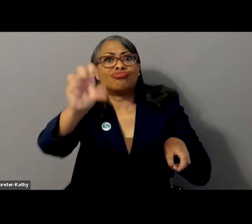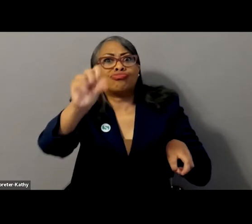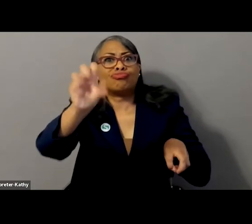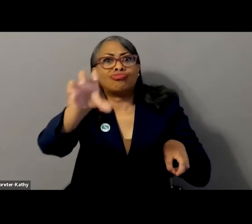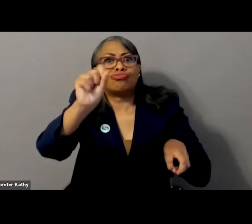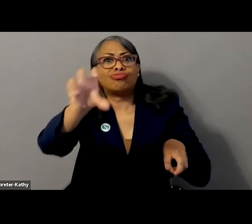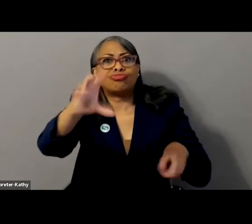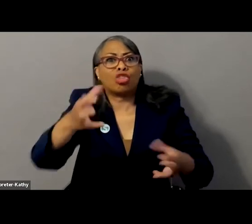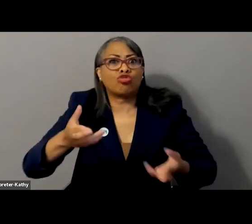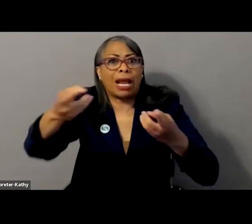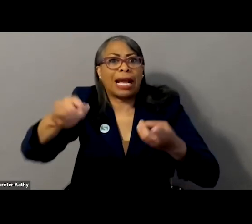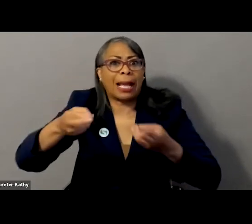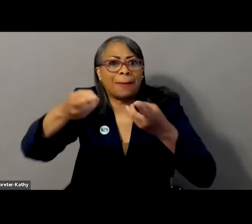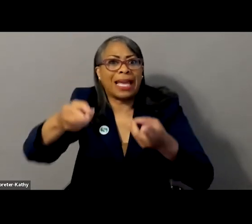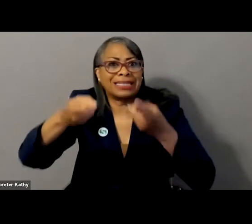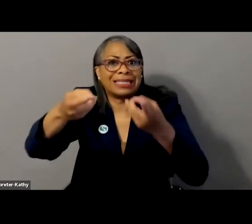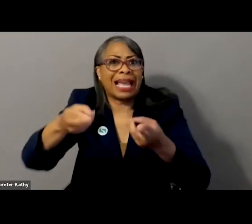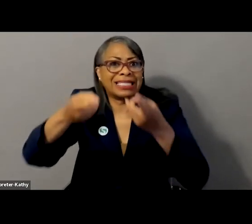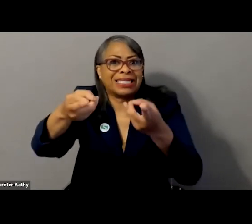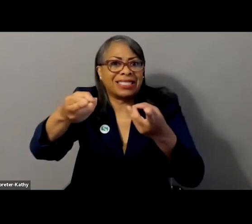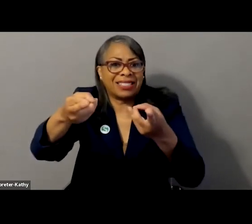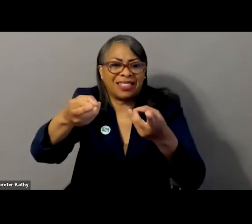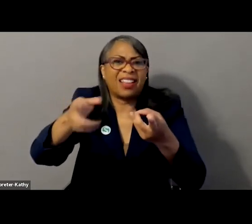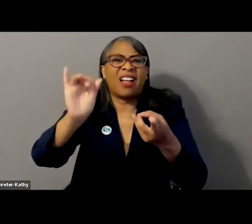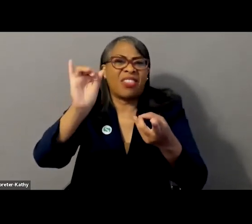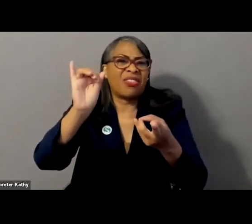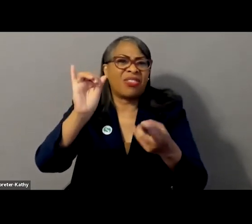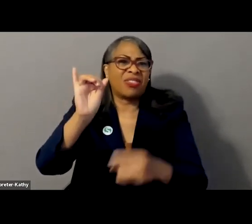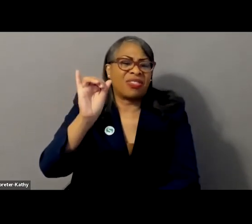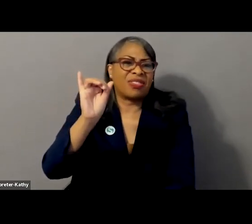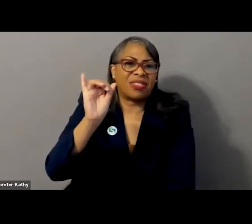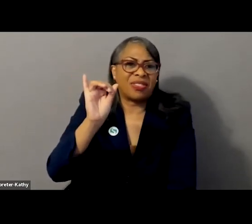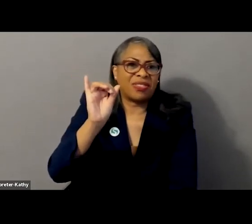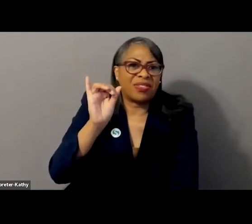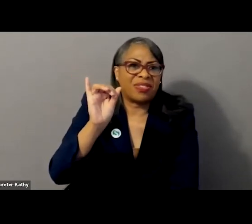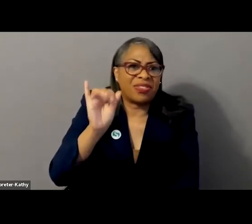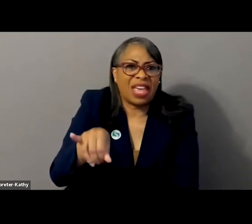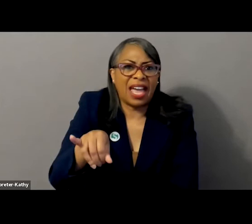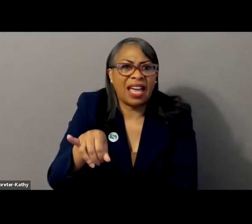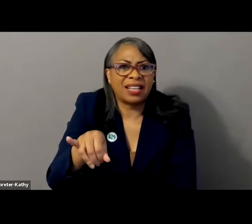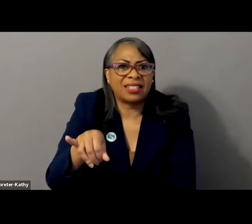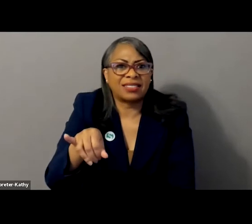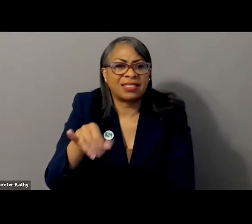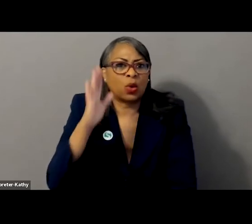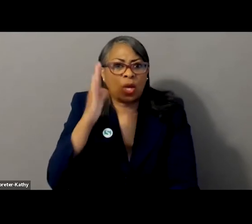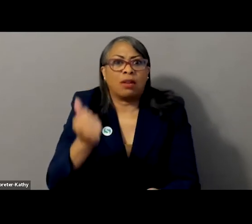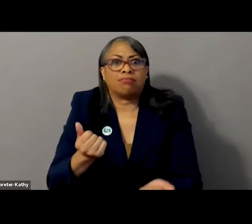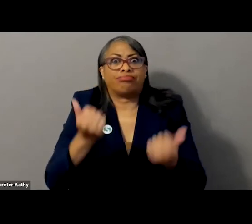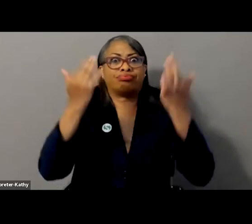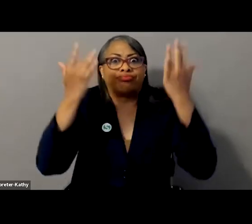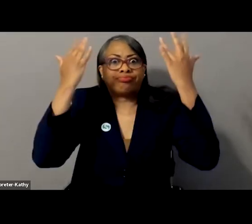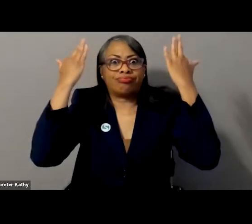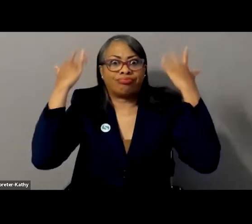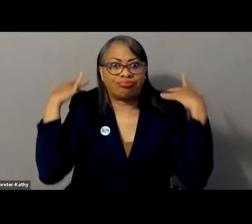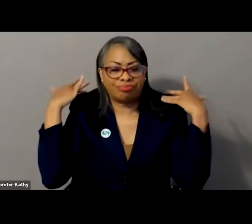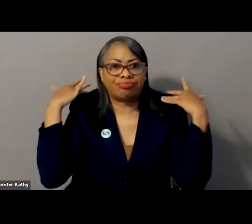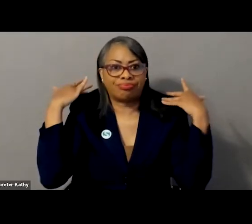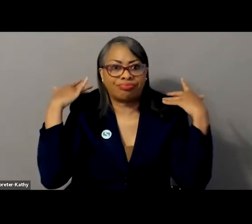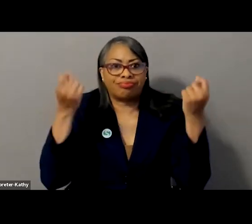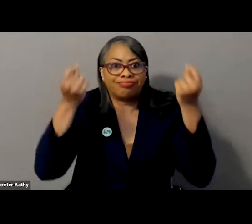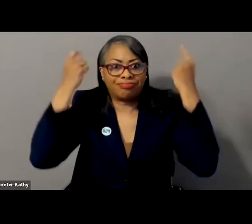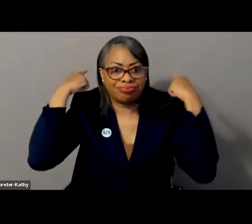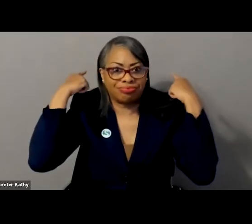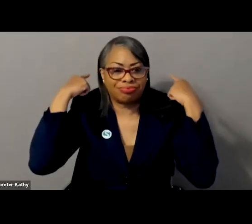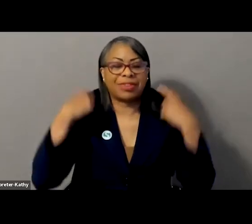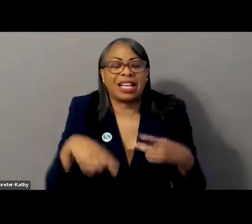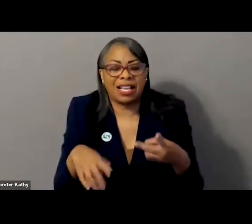recommendations, first of all, it was very unlikely that they would be interpreted in the way we intended them. And secondly,